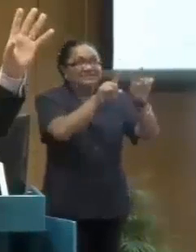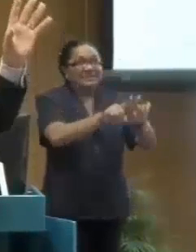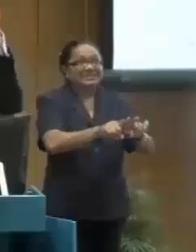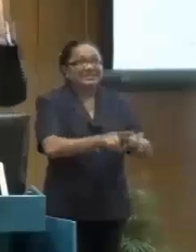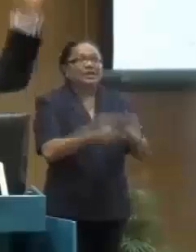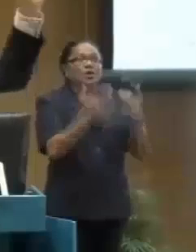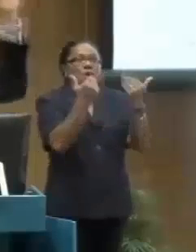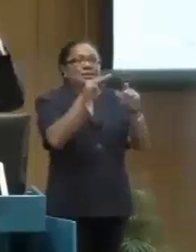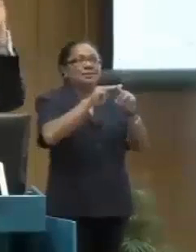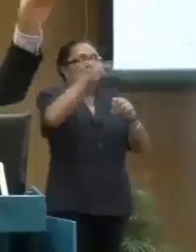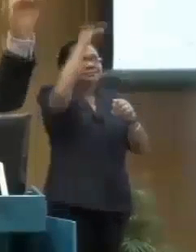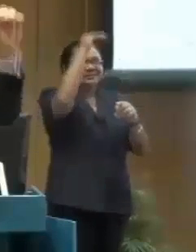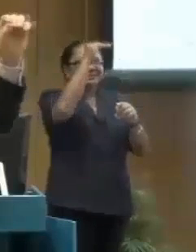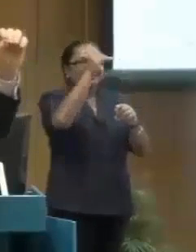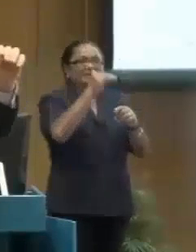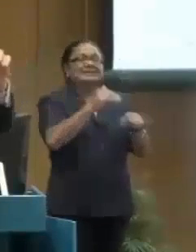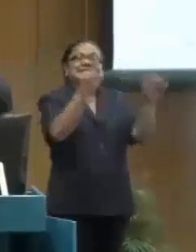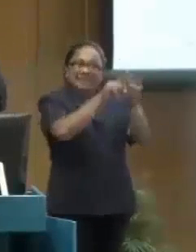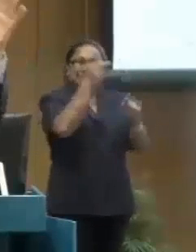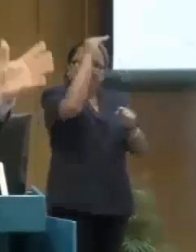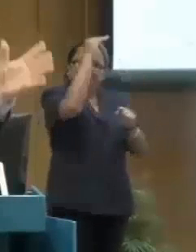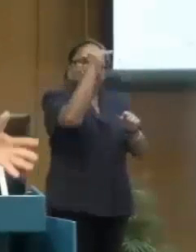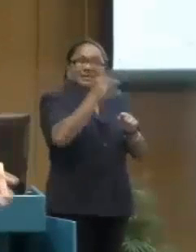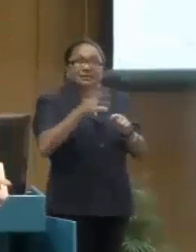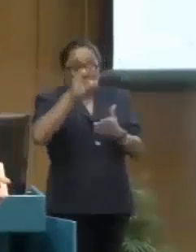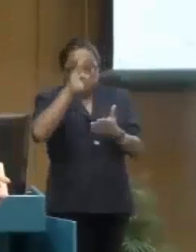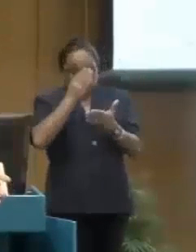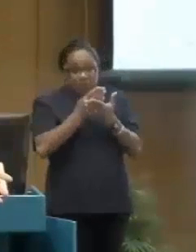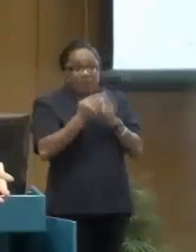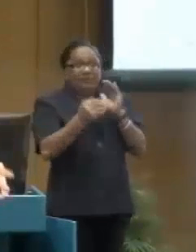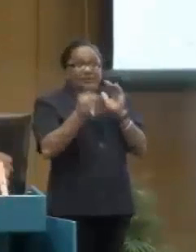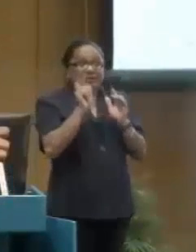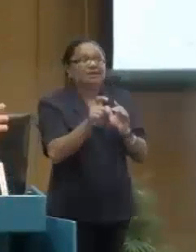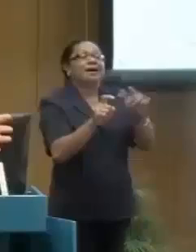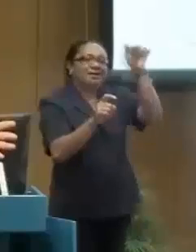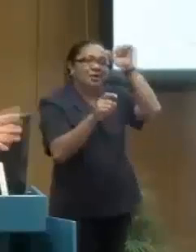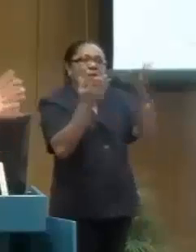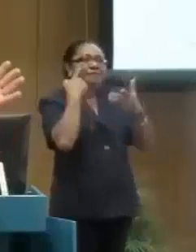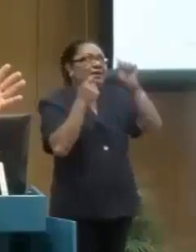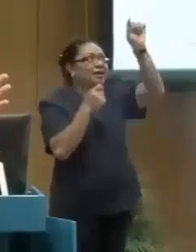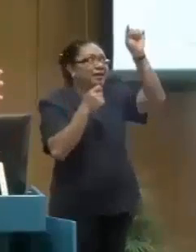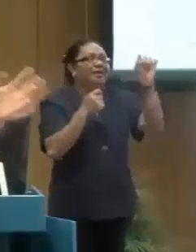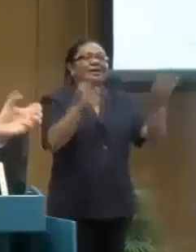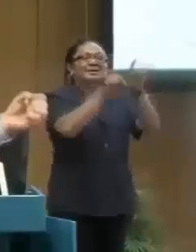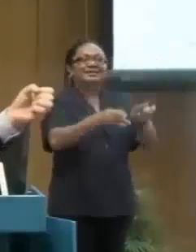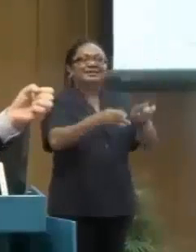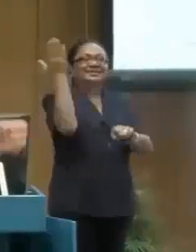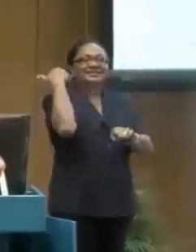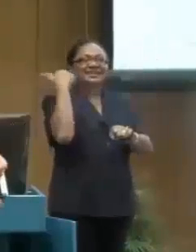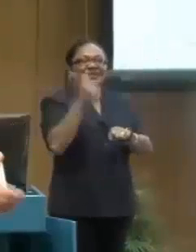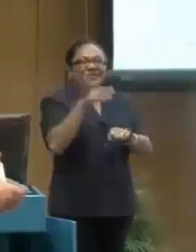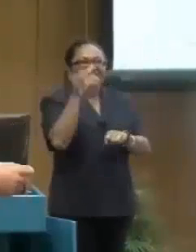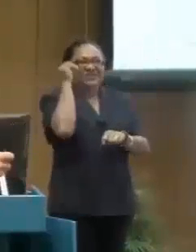welcome message. It's always in the same spot, leaving the main body of the Moodle environment for the